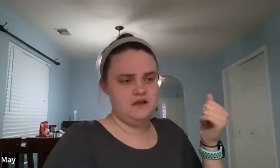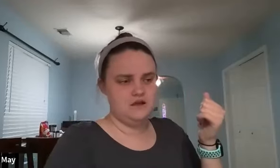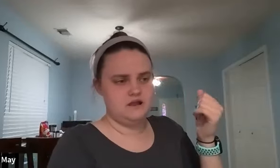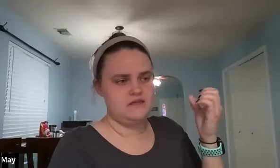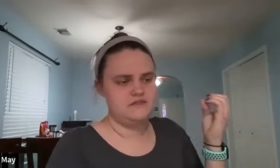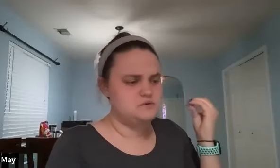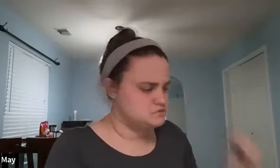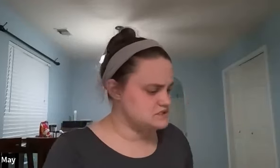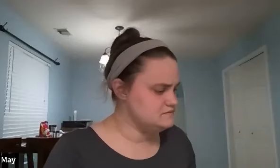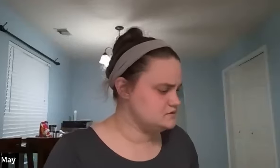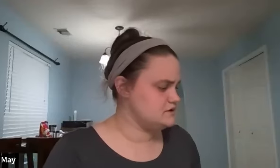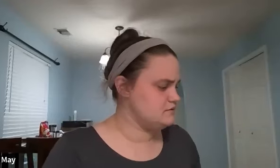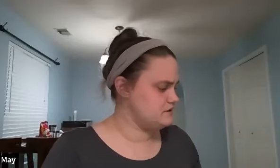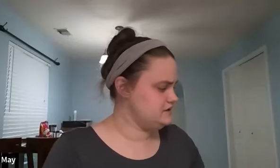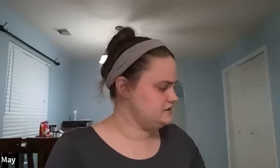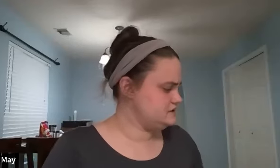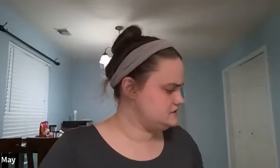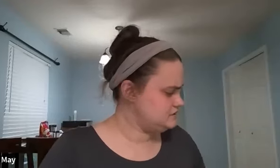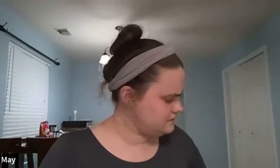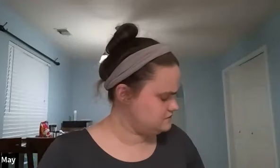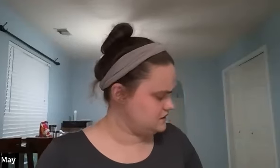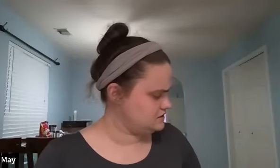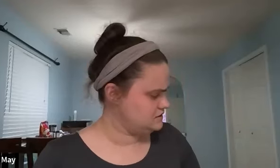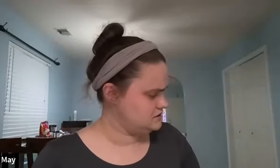All right, and then there was one more. Why has it left me?